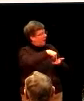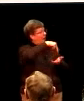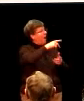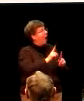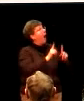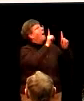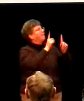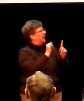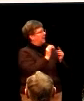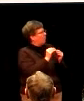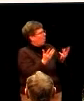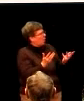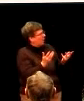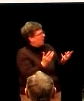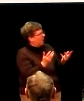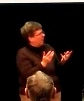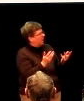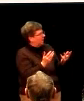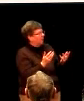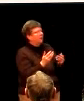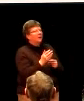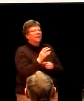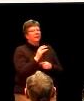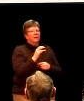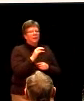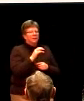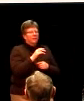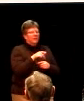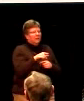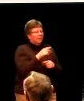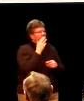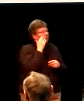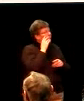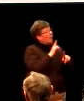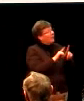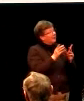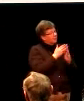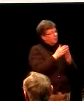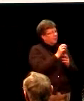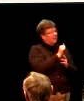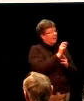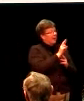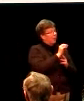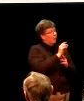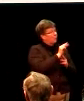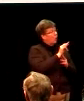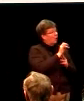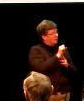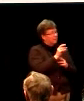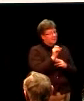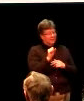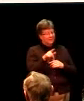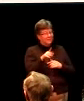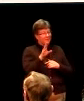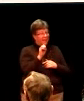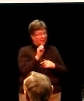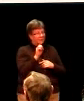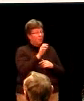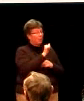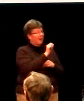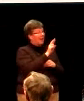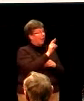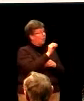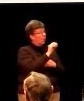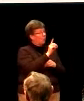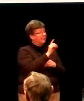if you wonder what the difference is between aeronautics and space, or